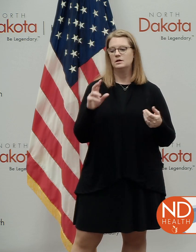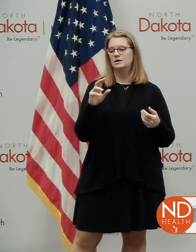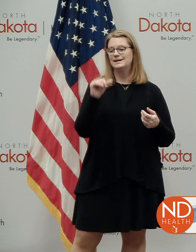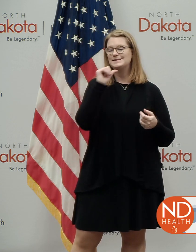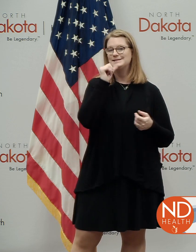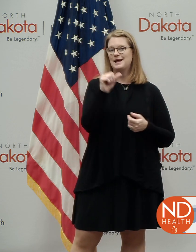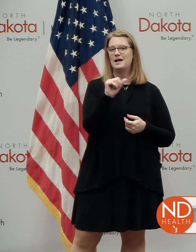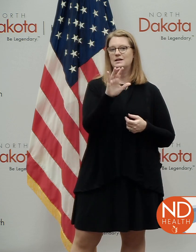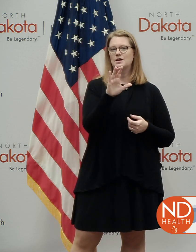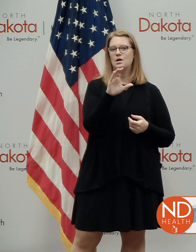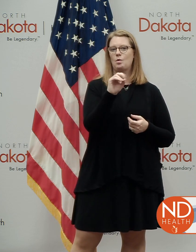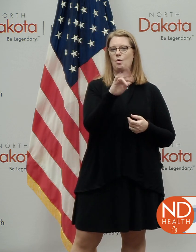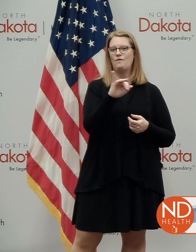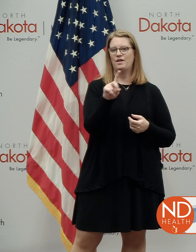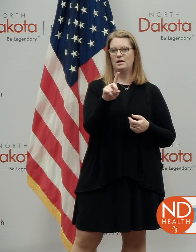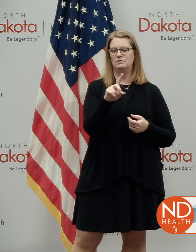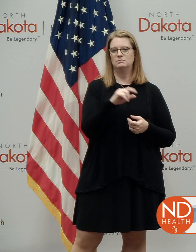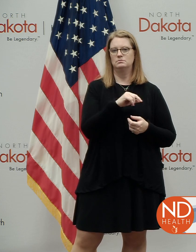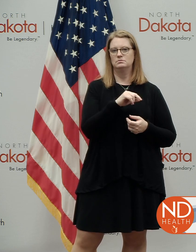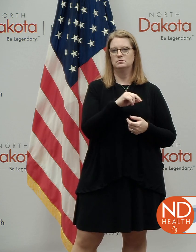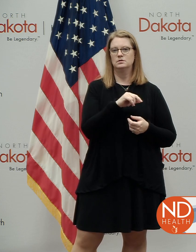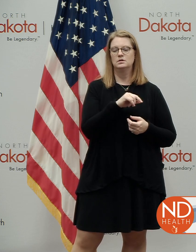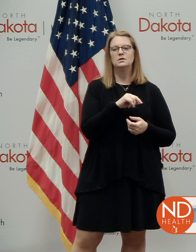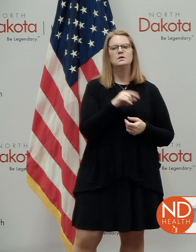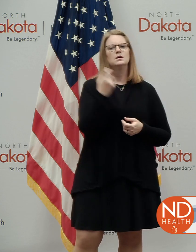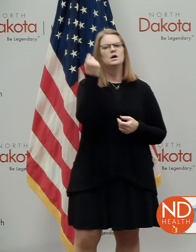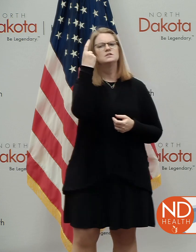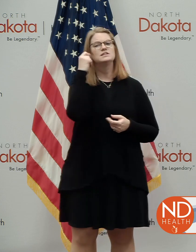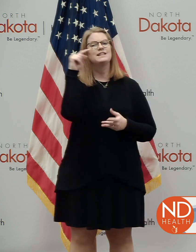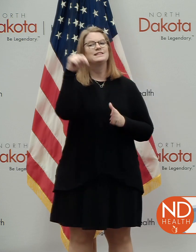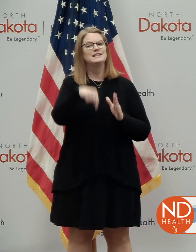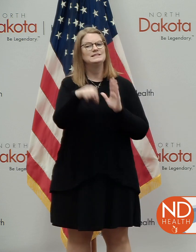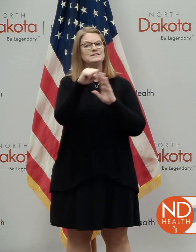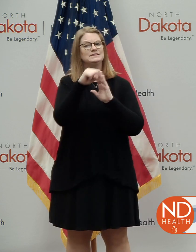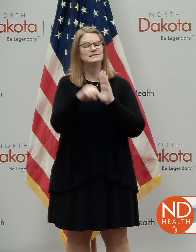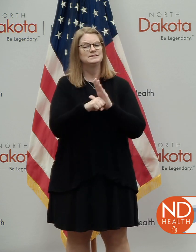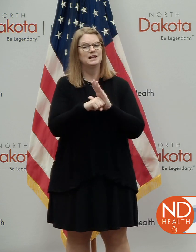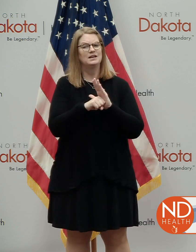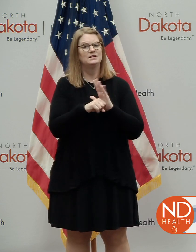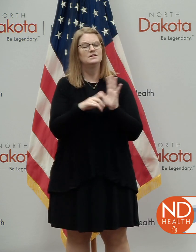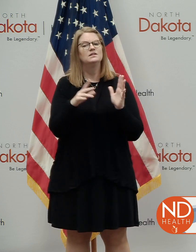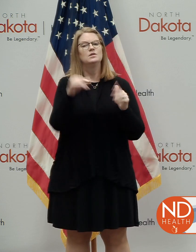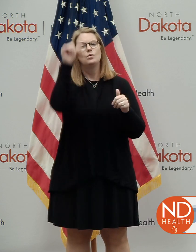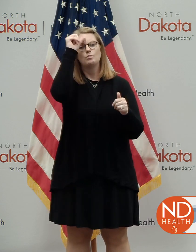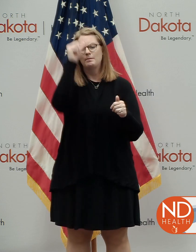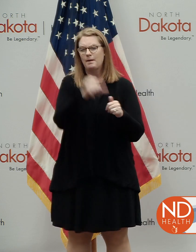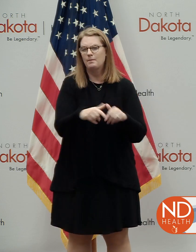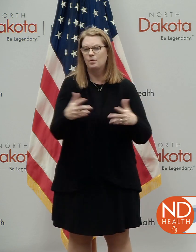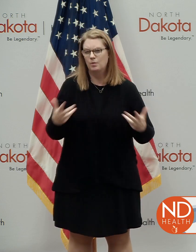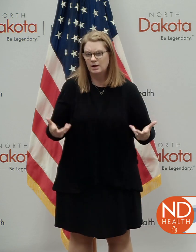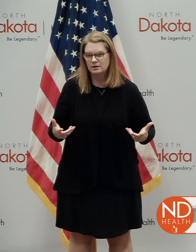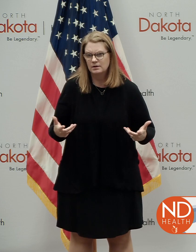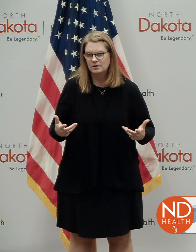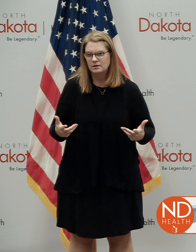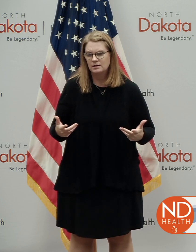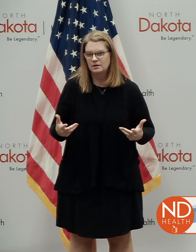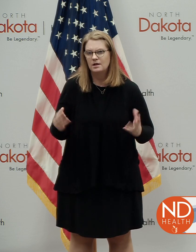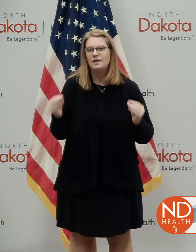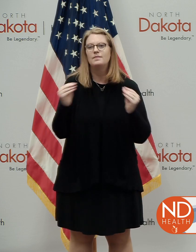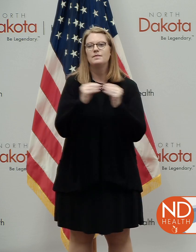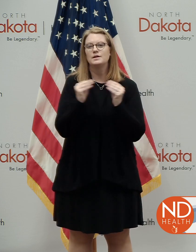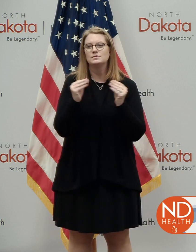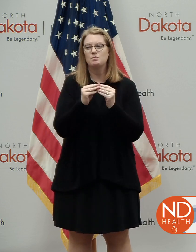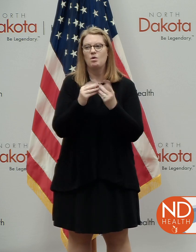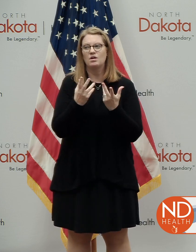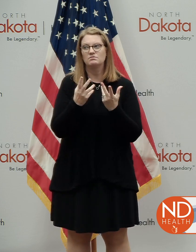non-COVID. I think it's important for us as a state to remember that there's a lot more health conditions